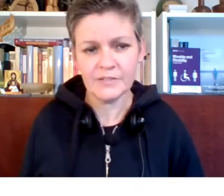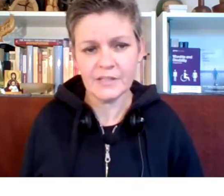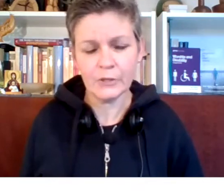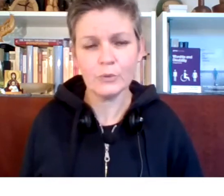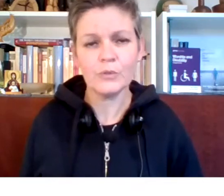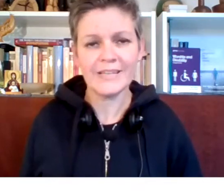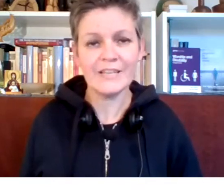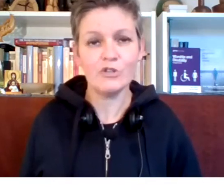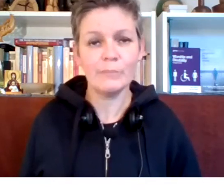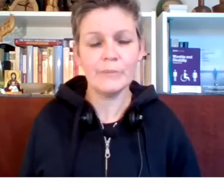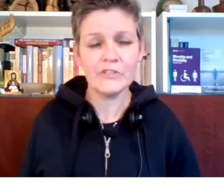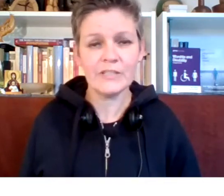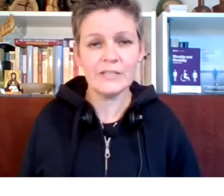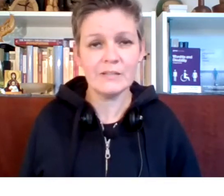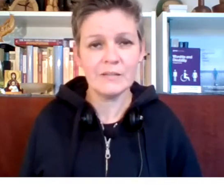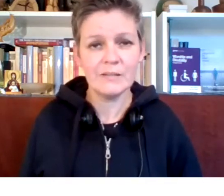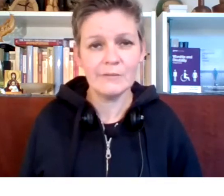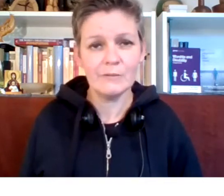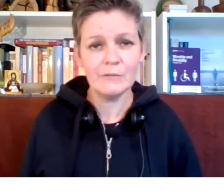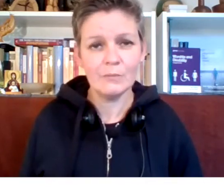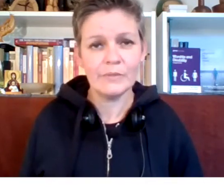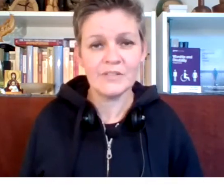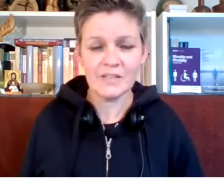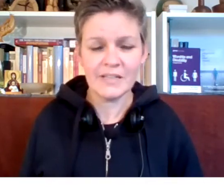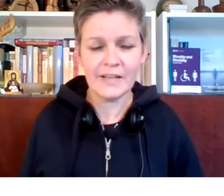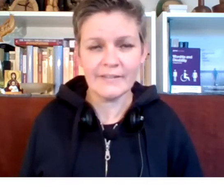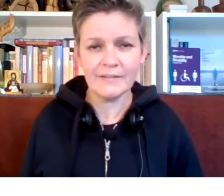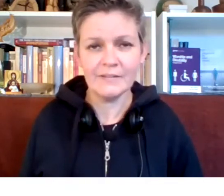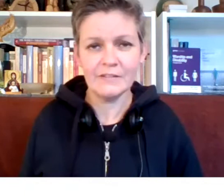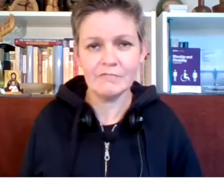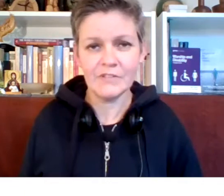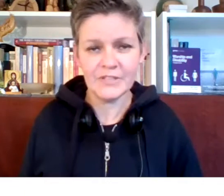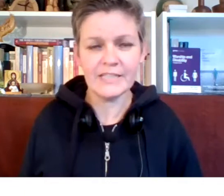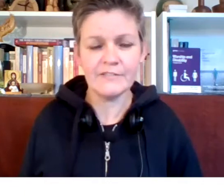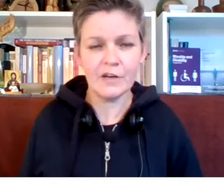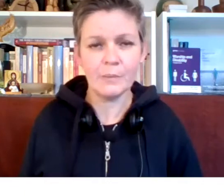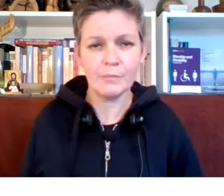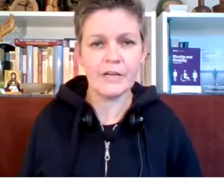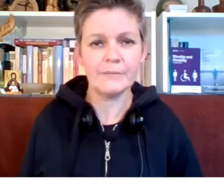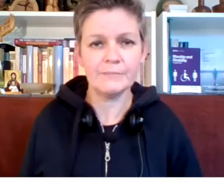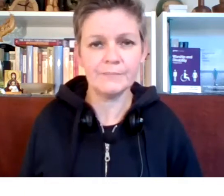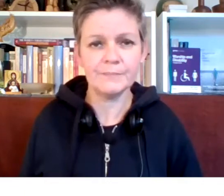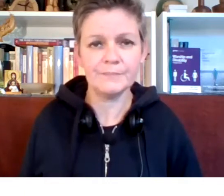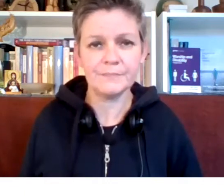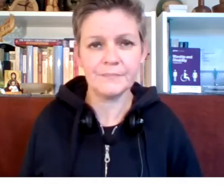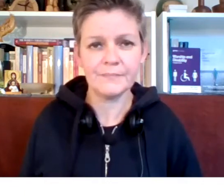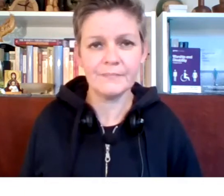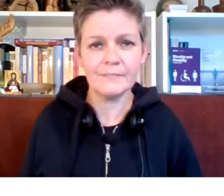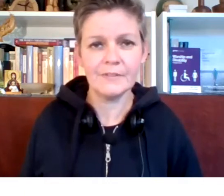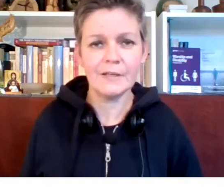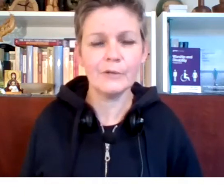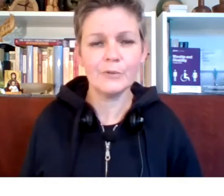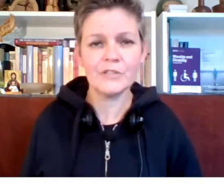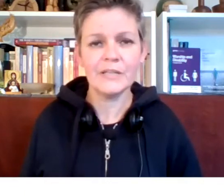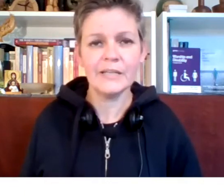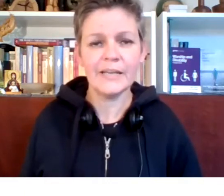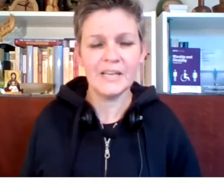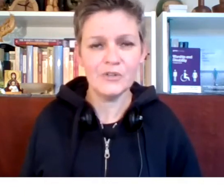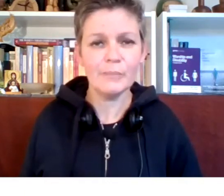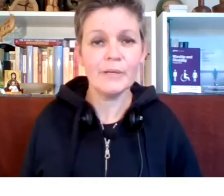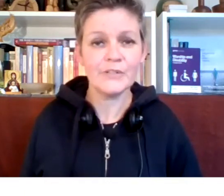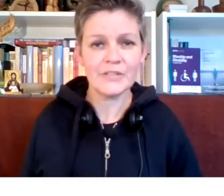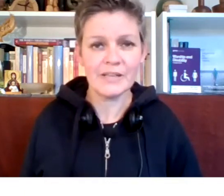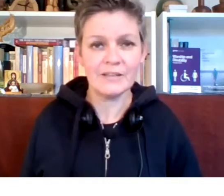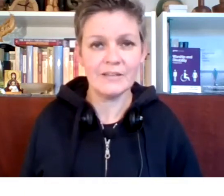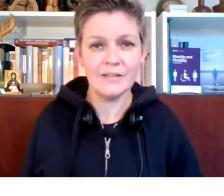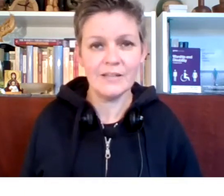the words, Lord, in your mercy, we say together, receive our prayer. Lord, in